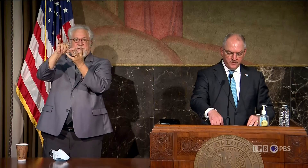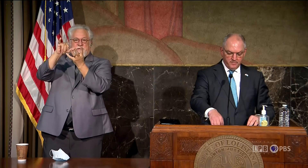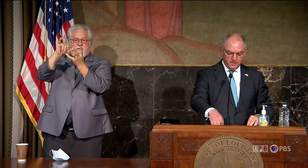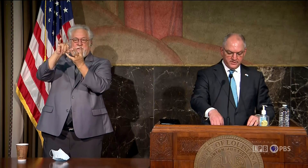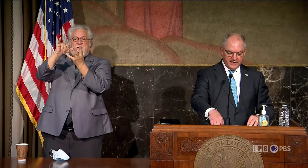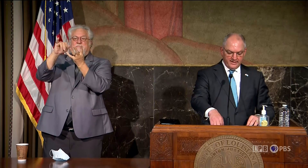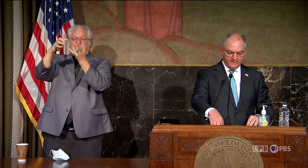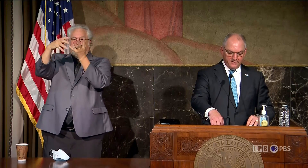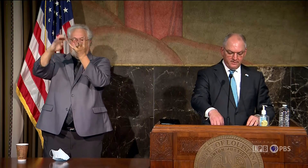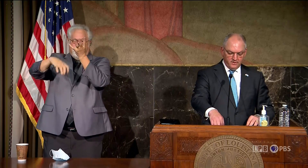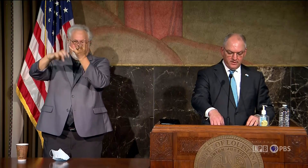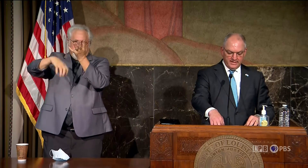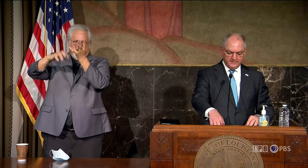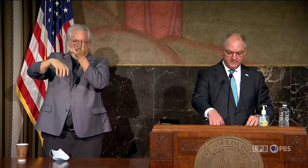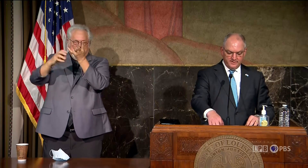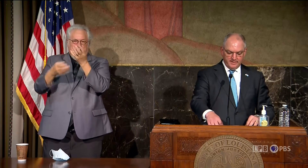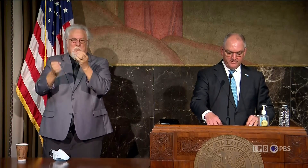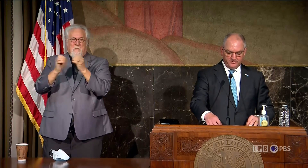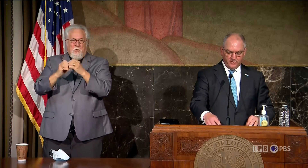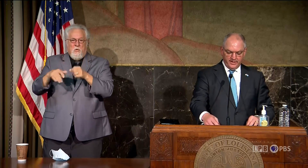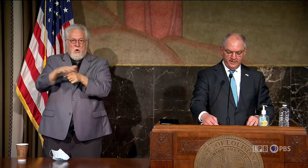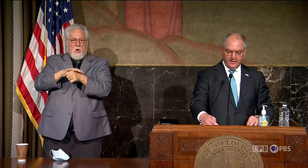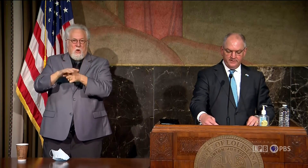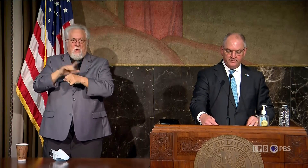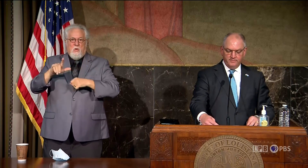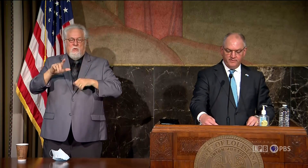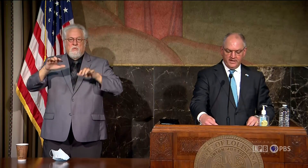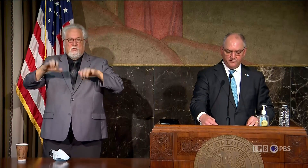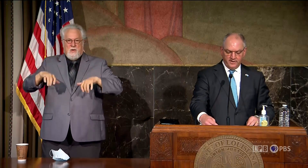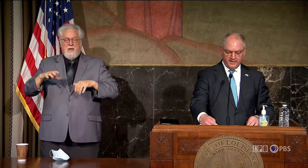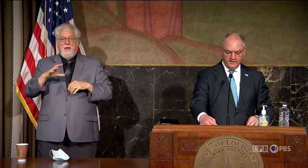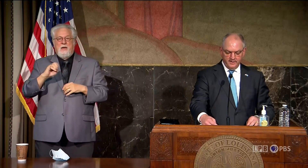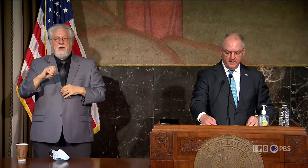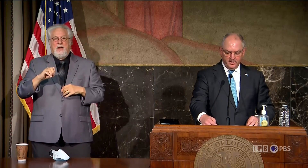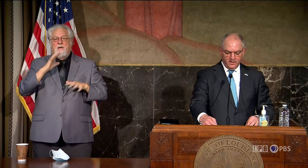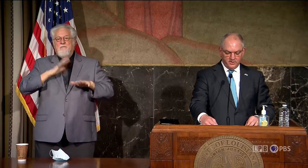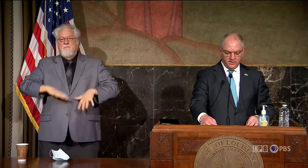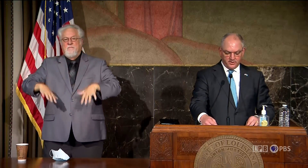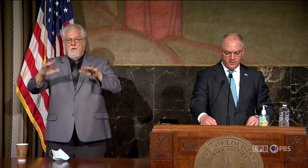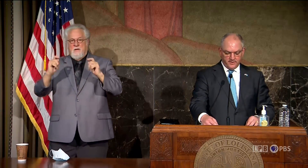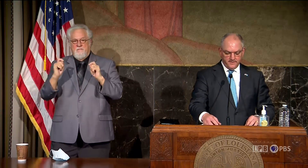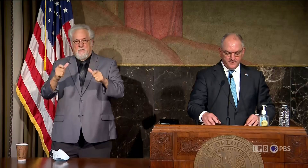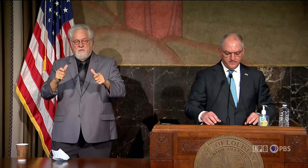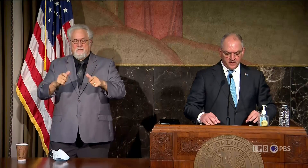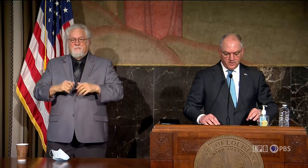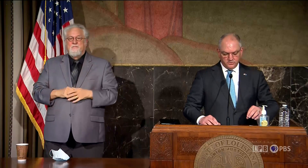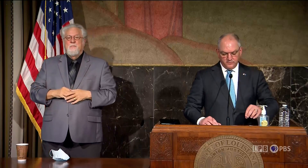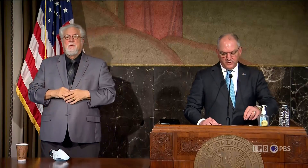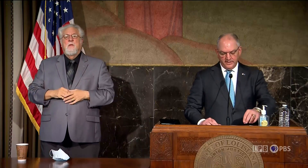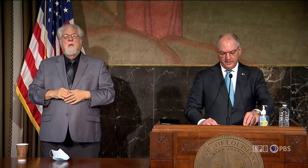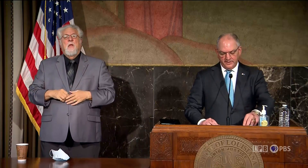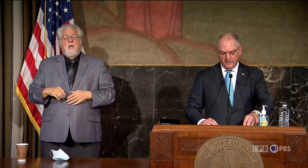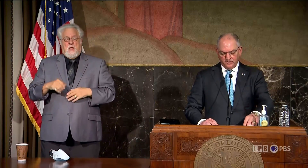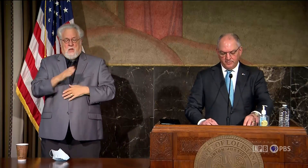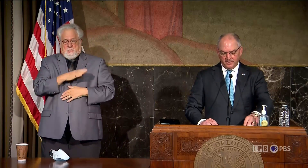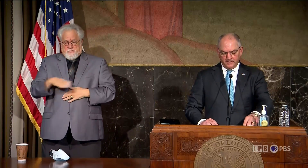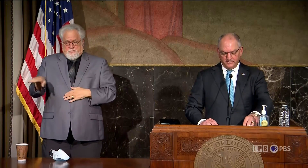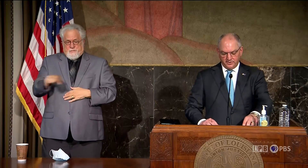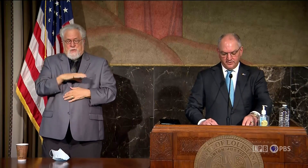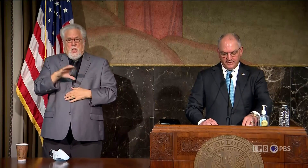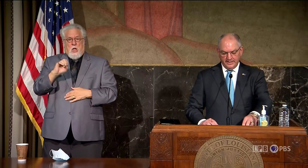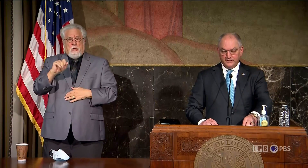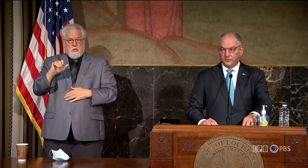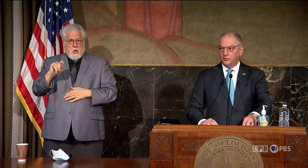cause much higher localized amounts of rain, and some flash flooding could occur. Coastal flooding continues to be